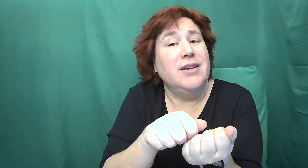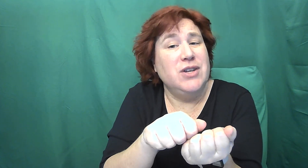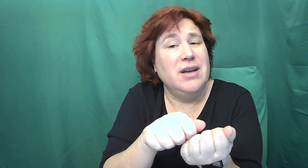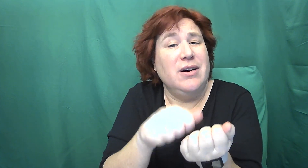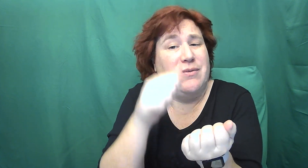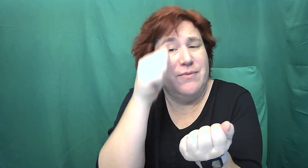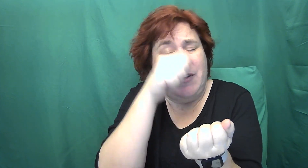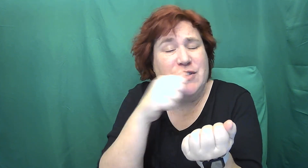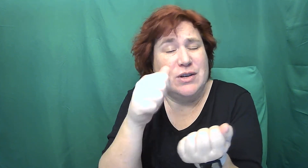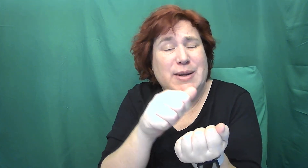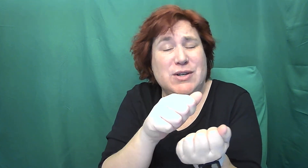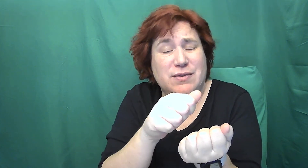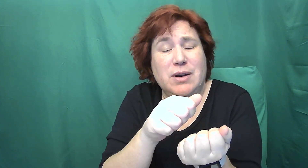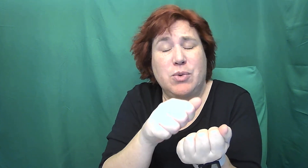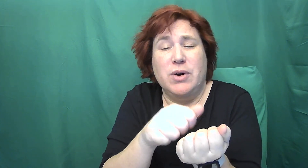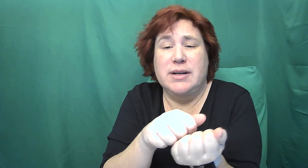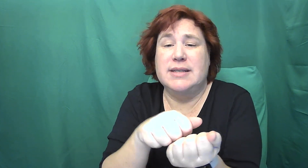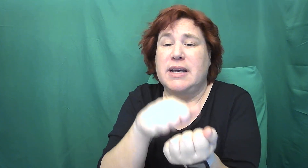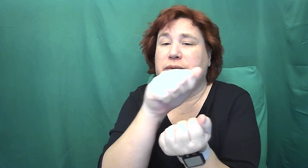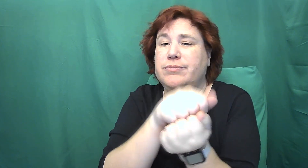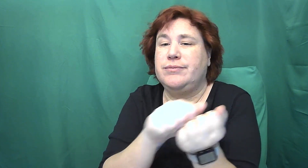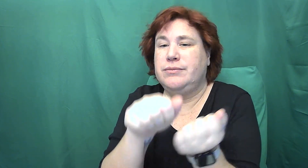Handshake or facial expression is very important. Instead of